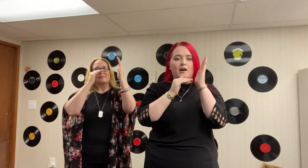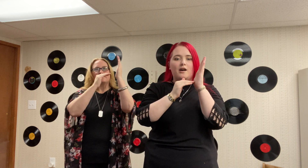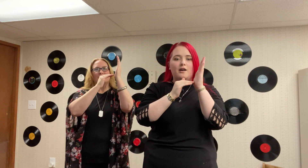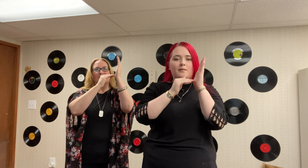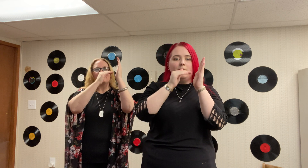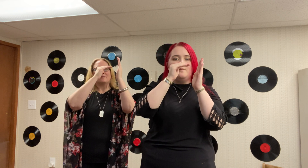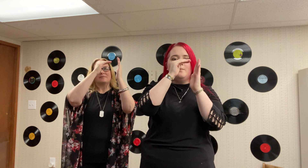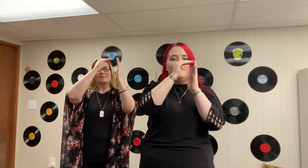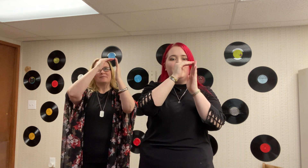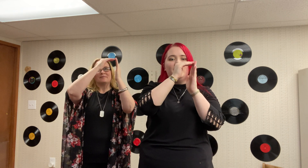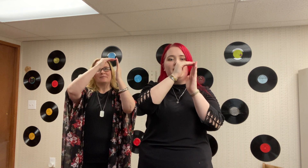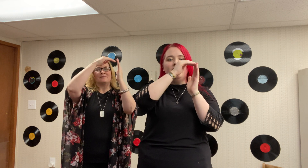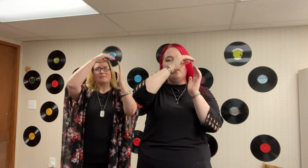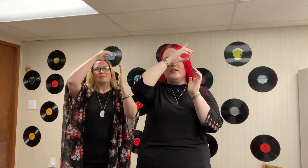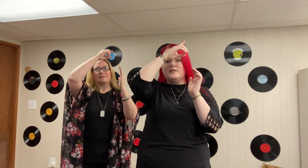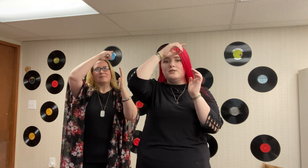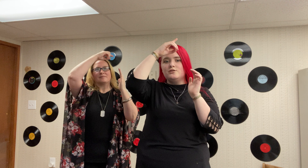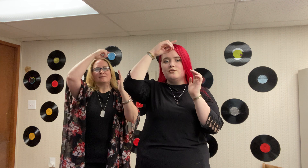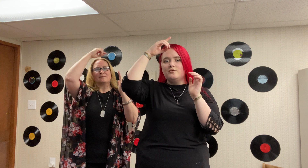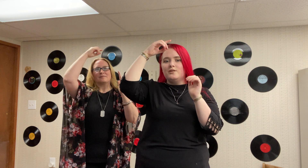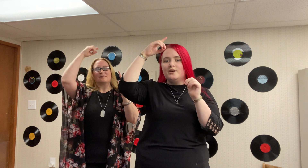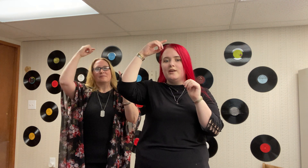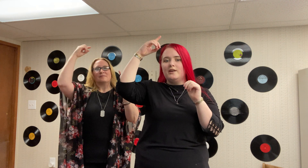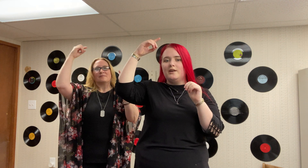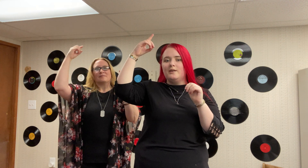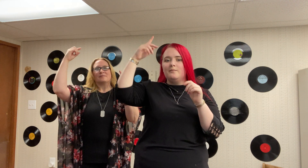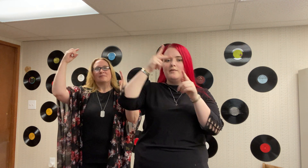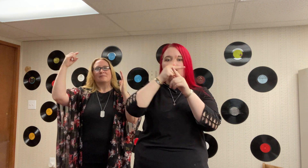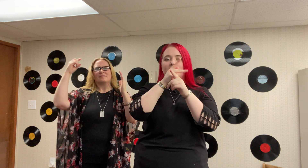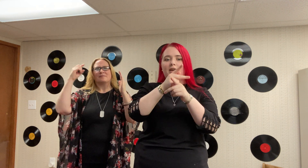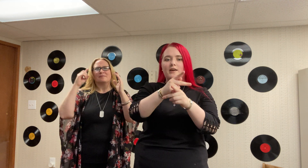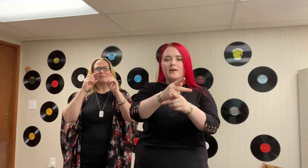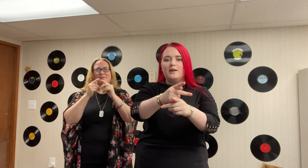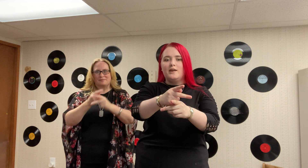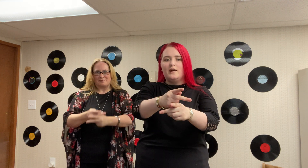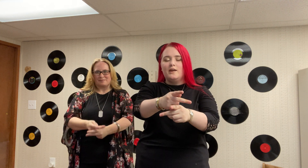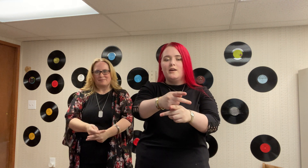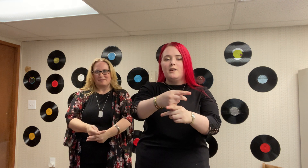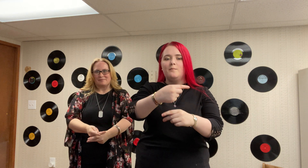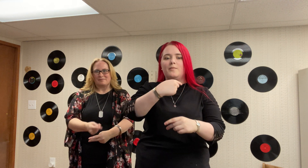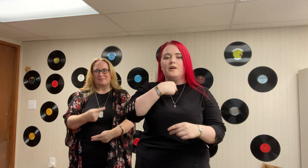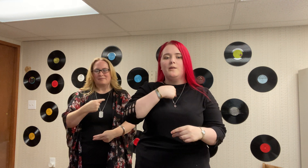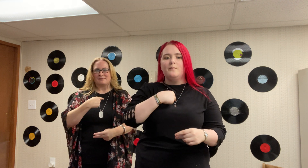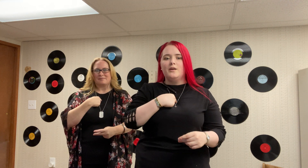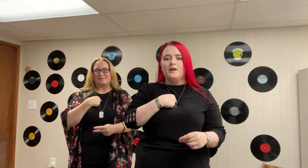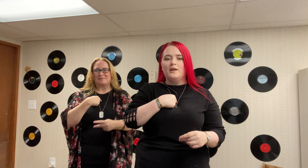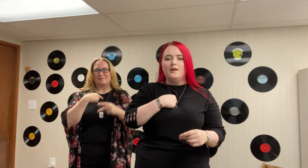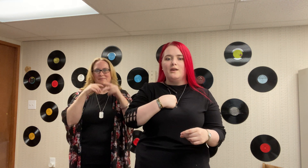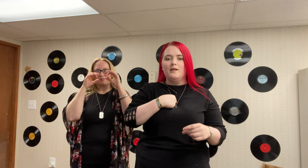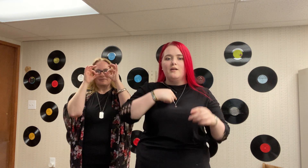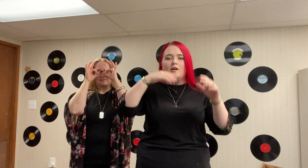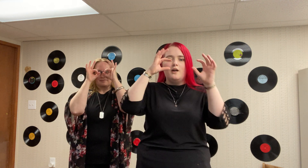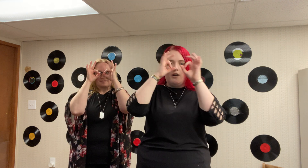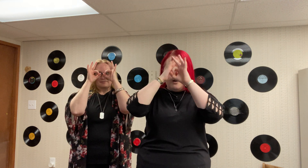A million dreams are keeping me